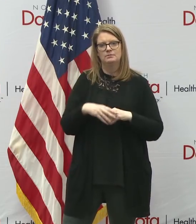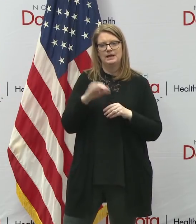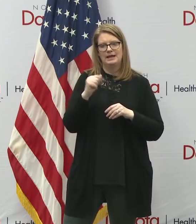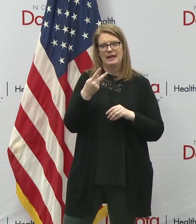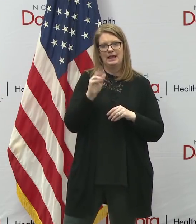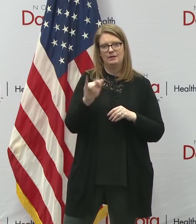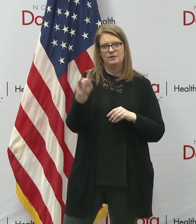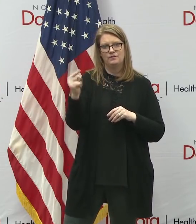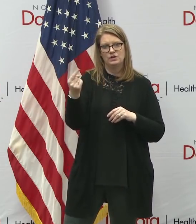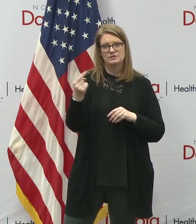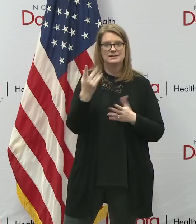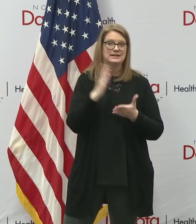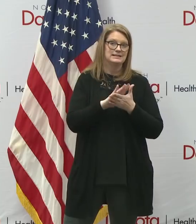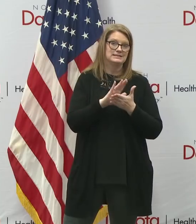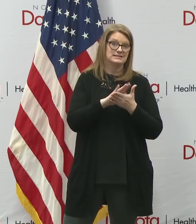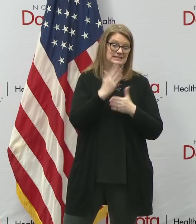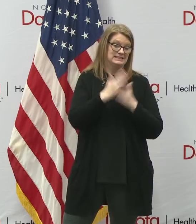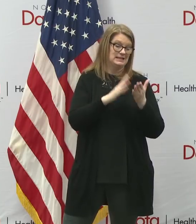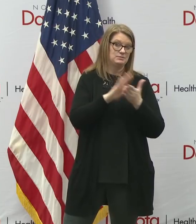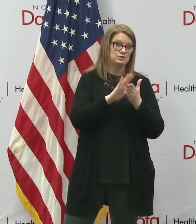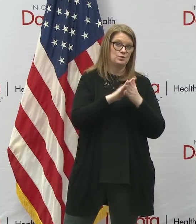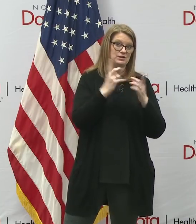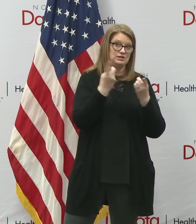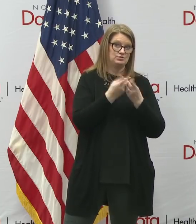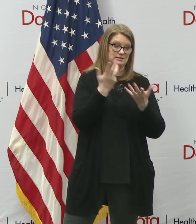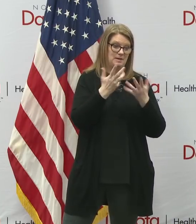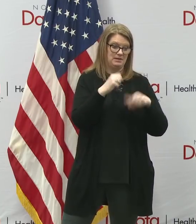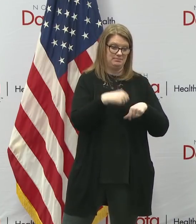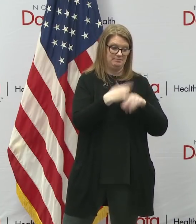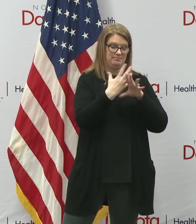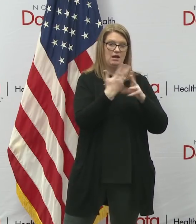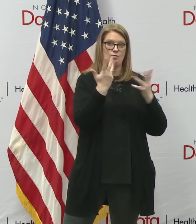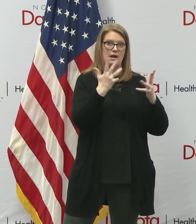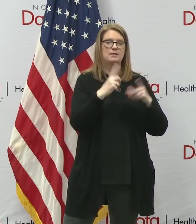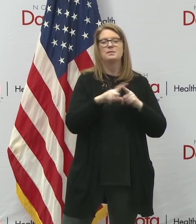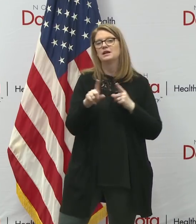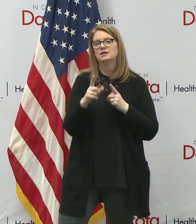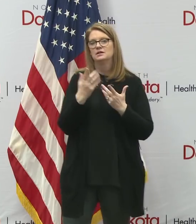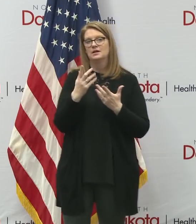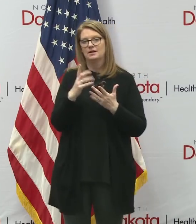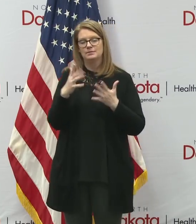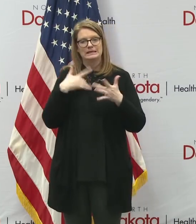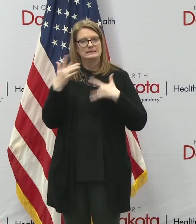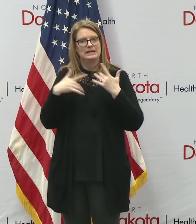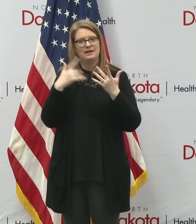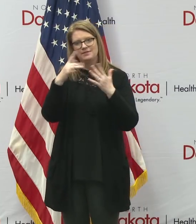some school districts may beat that date, but excited to have our kids learning again.